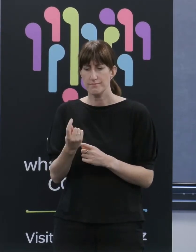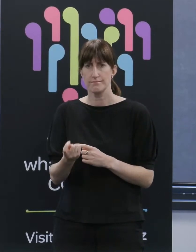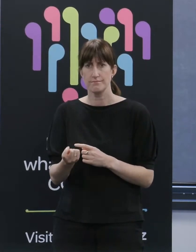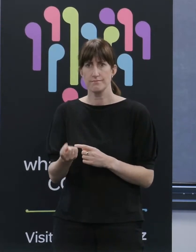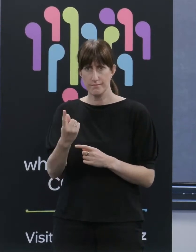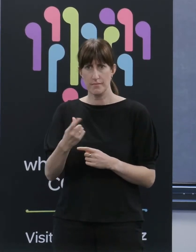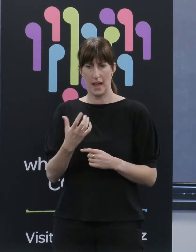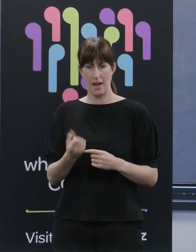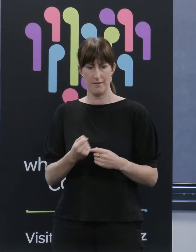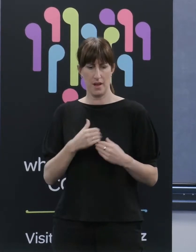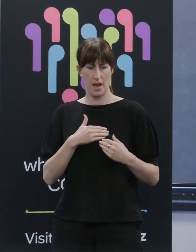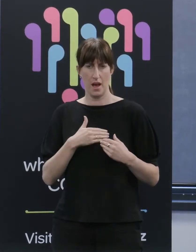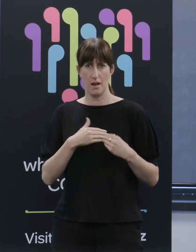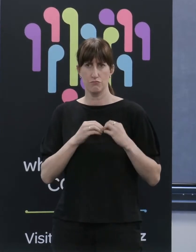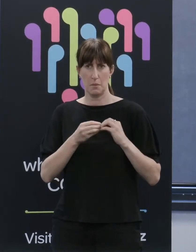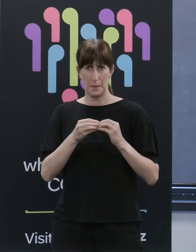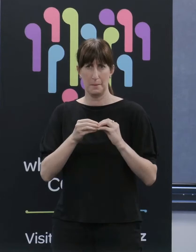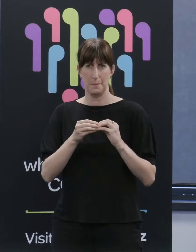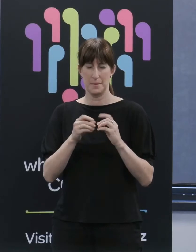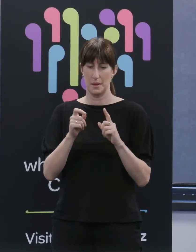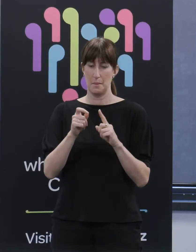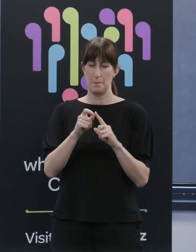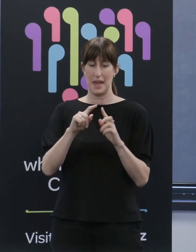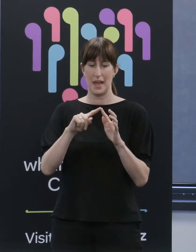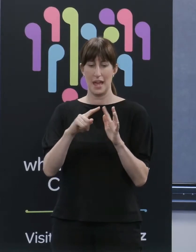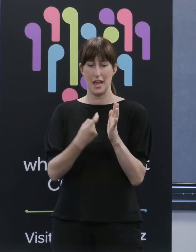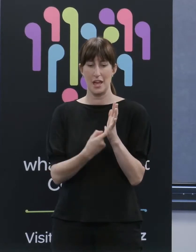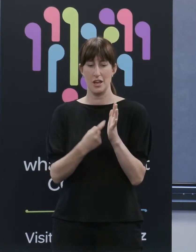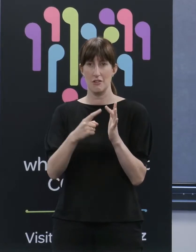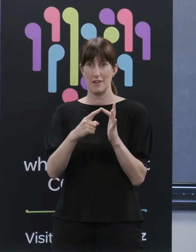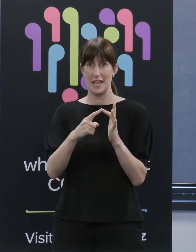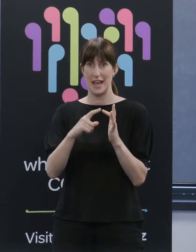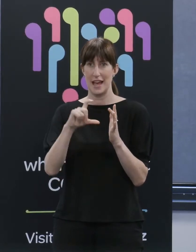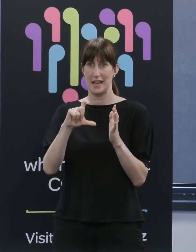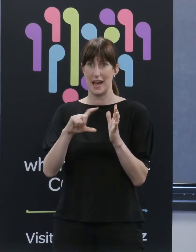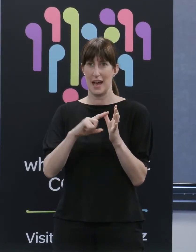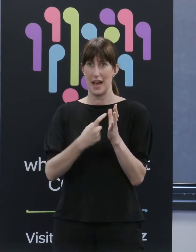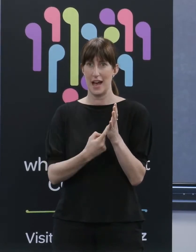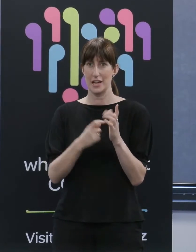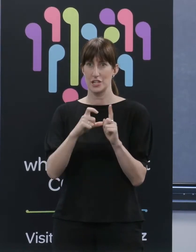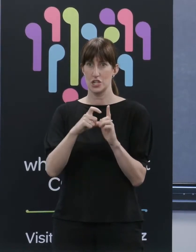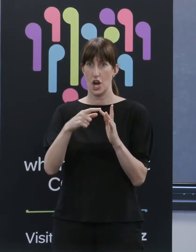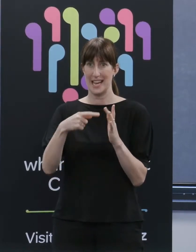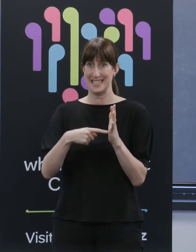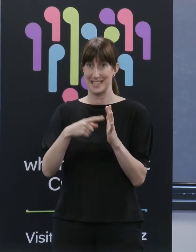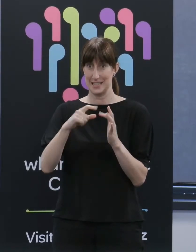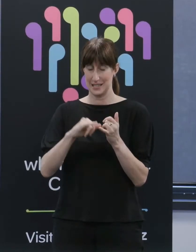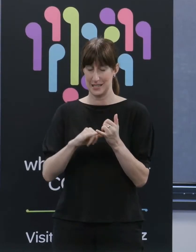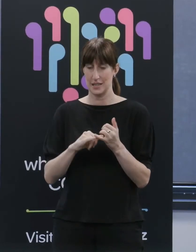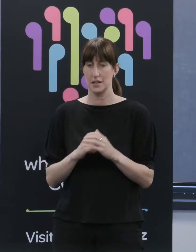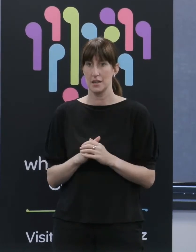severe symptoms of that. From the very first time that we linked a